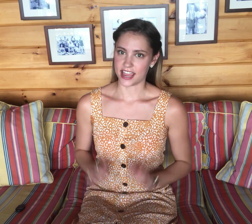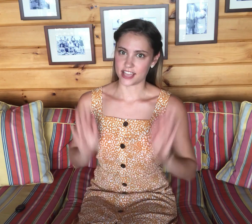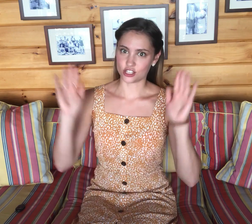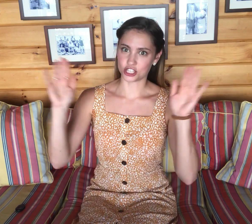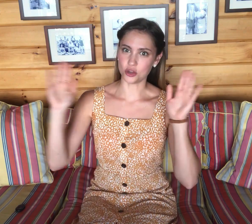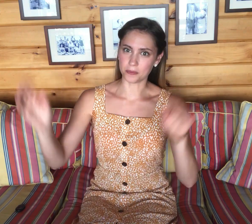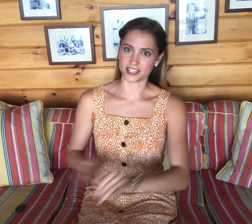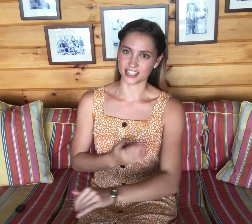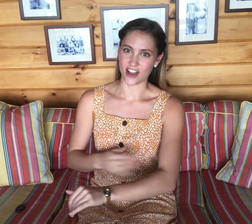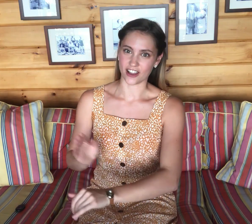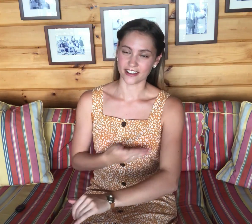Excellent job.